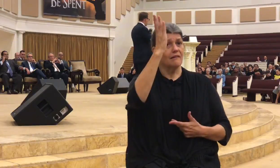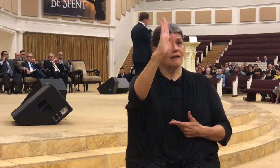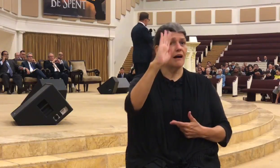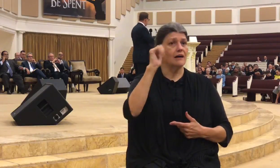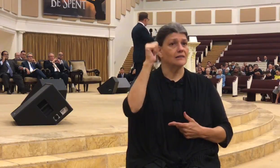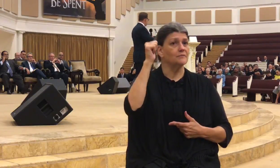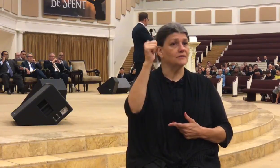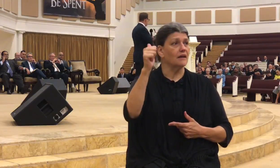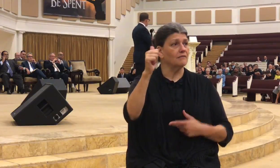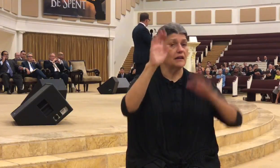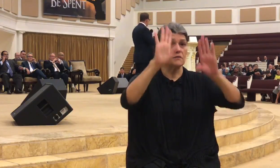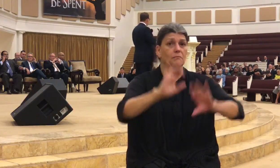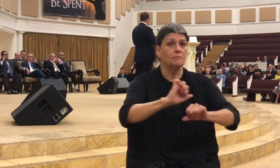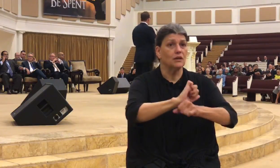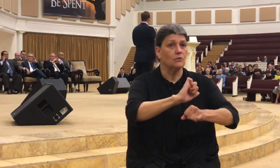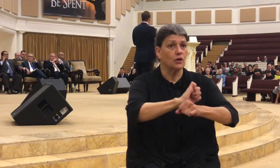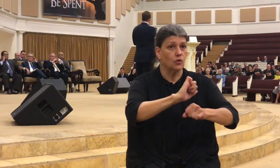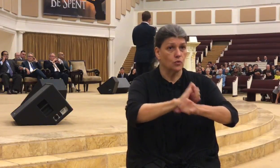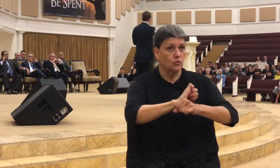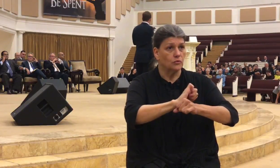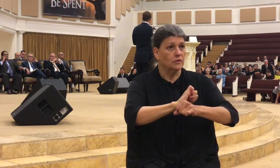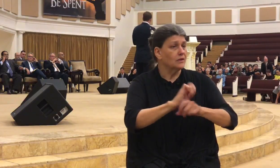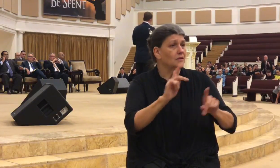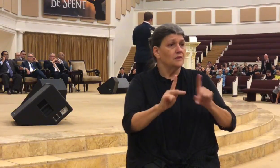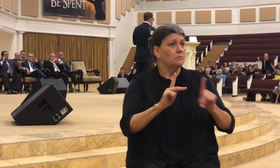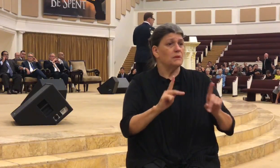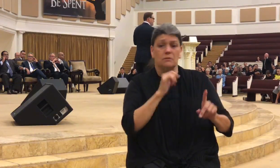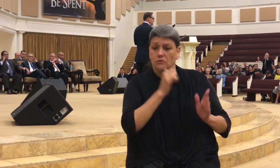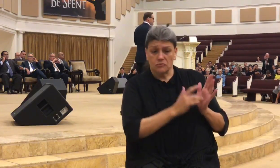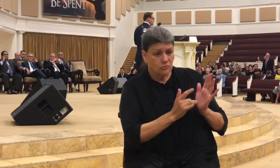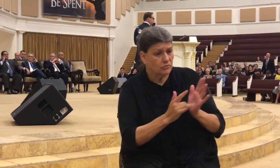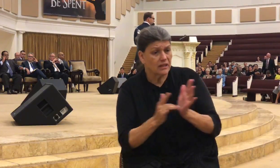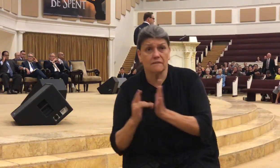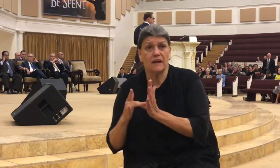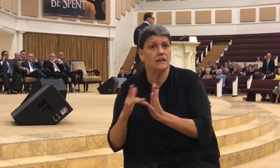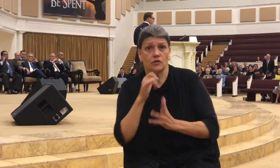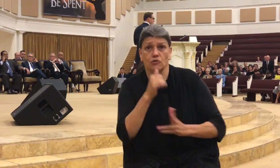has miracles that people don't take advantage of.